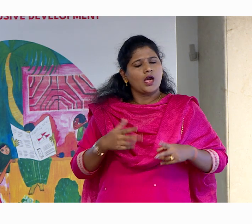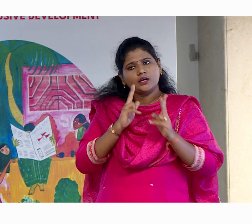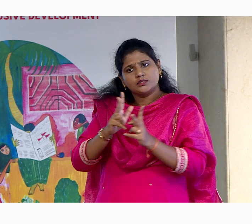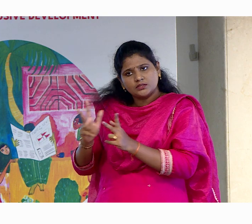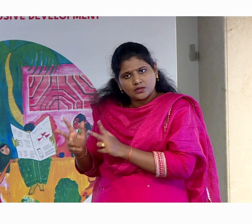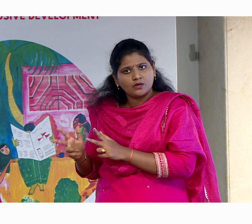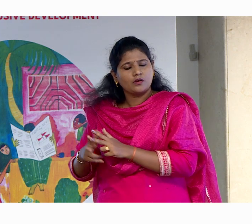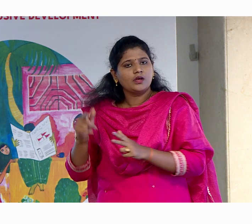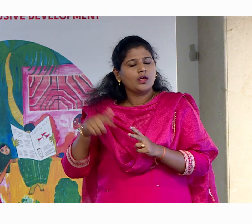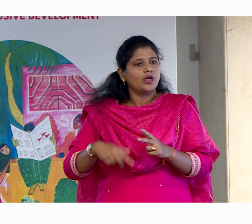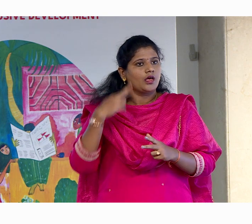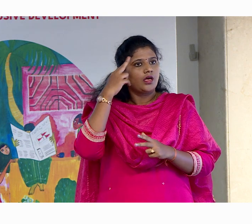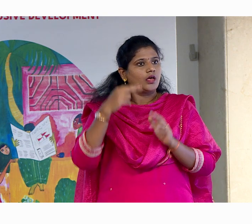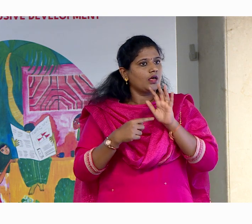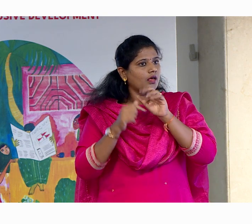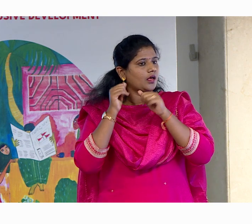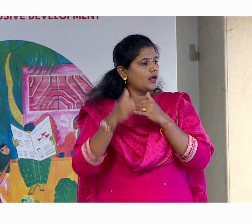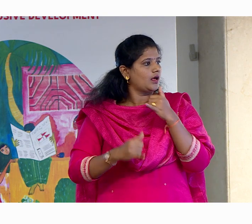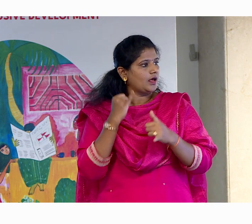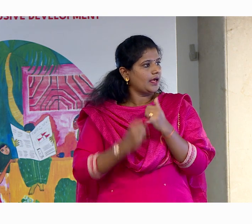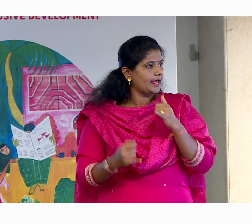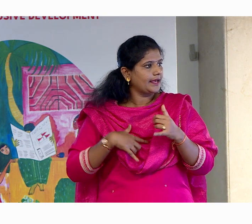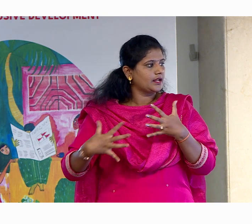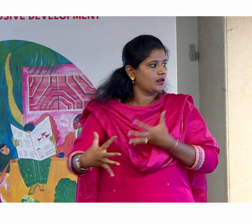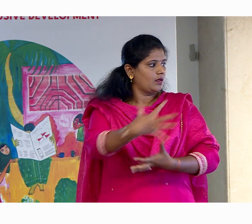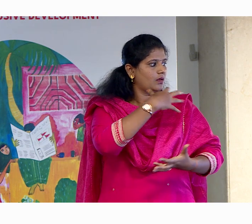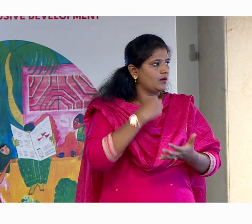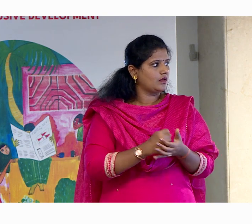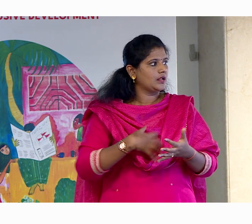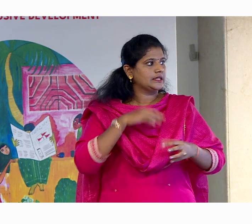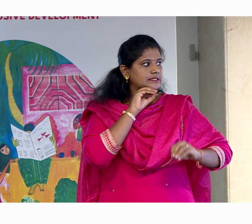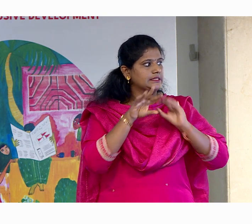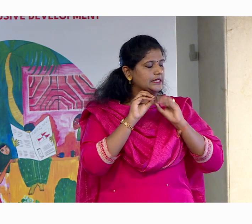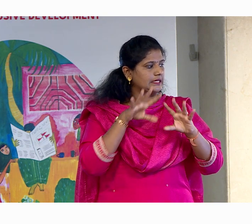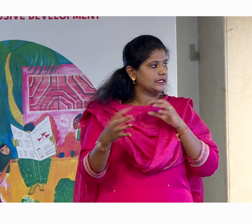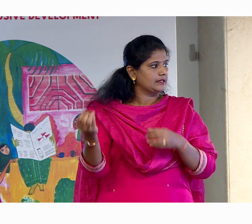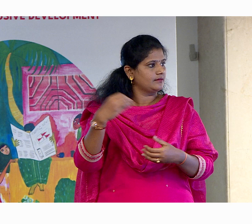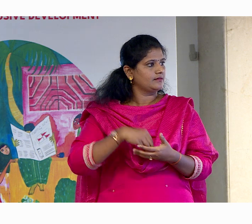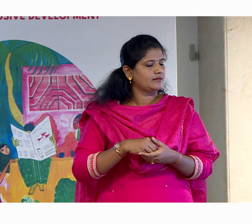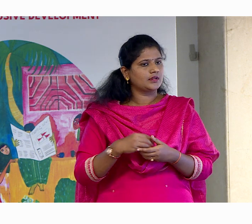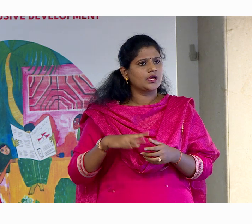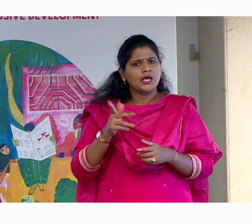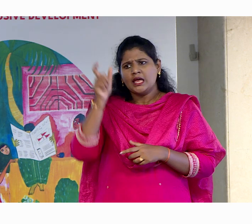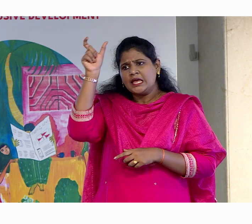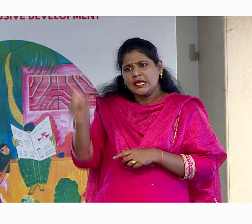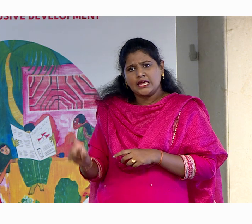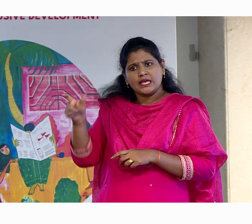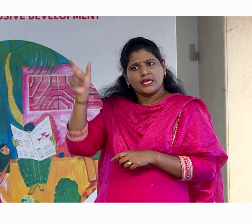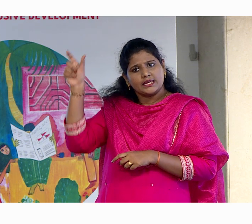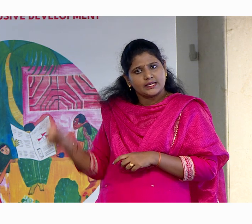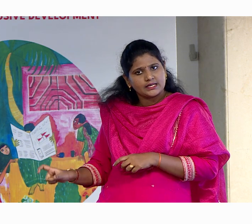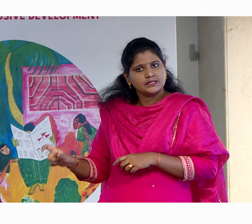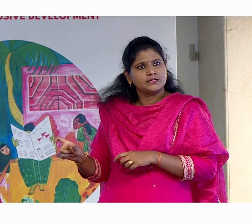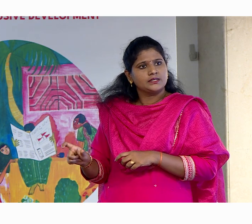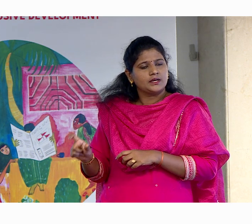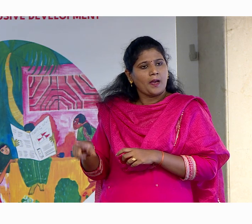becomes like a pinball machine. We like to call this the implementation game, because each person puts the